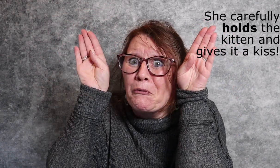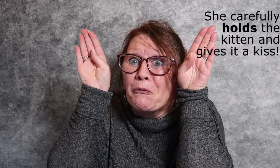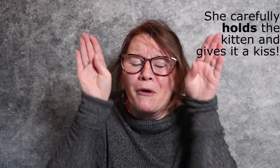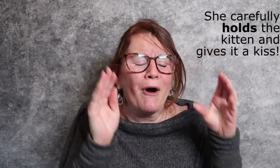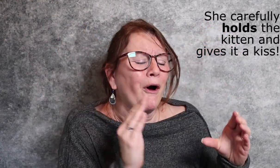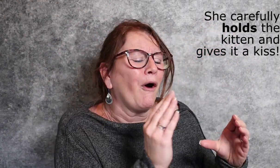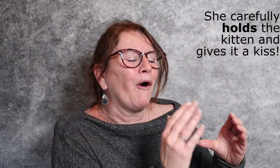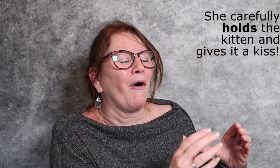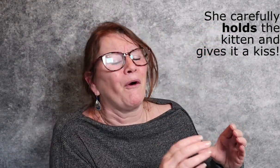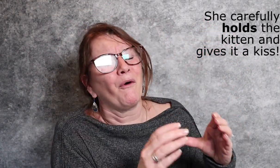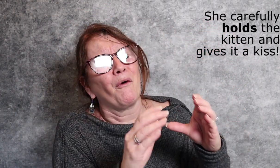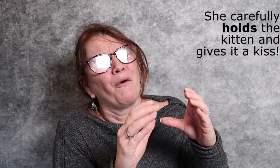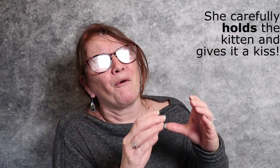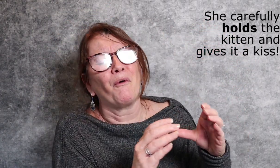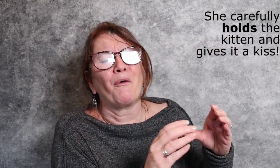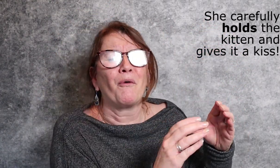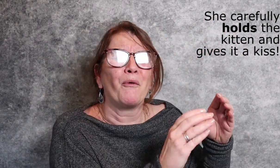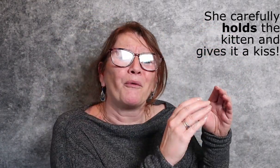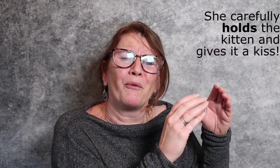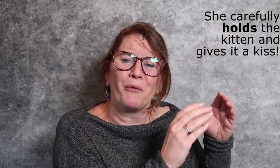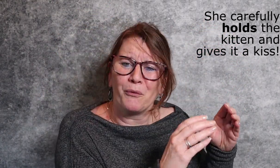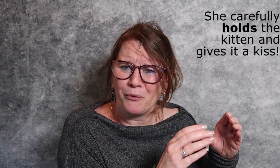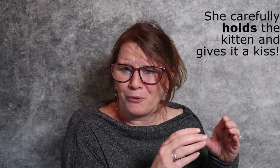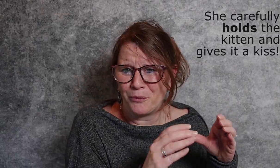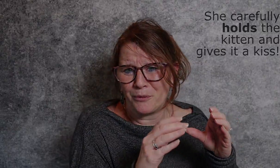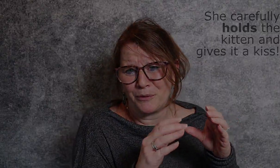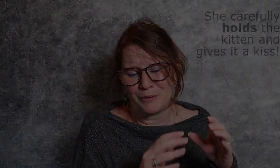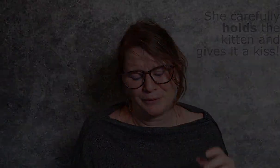forehead and swings it back and forth.